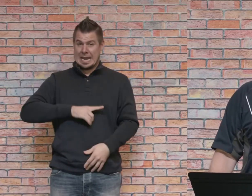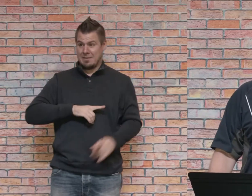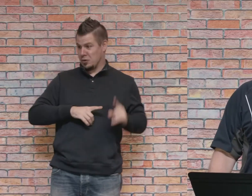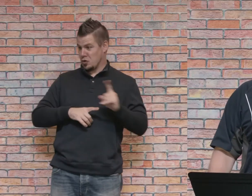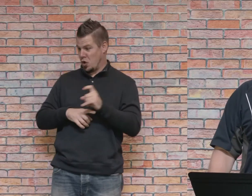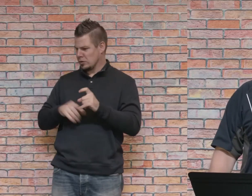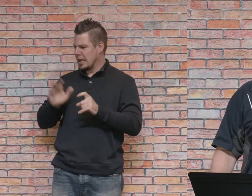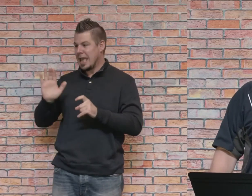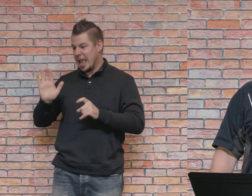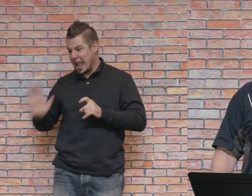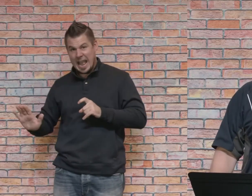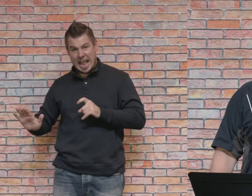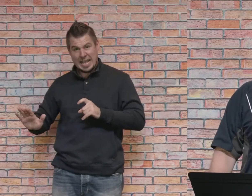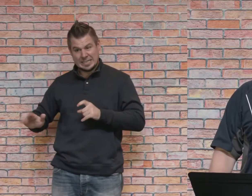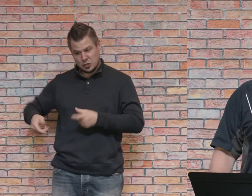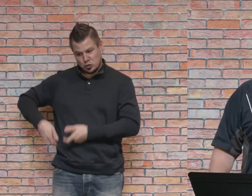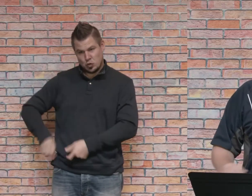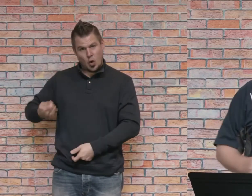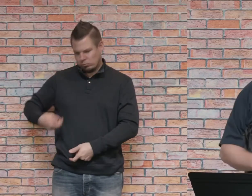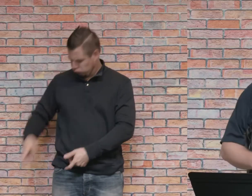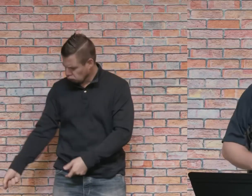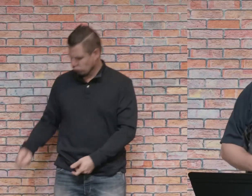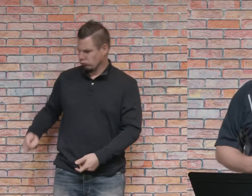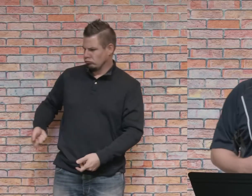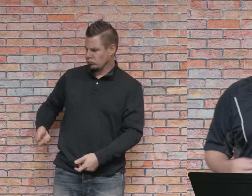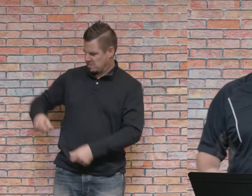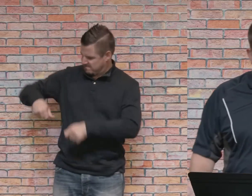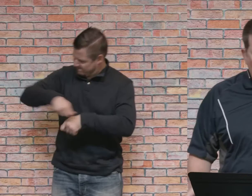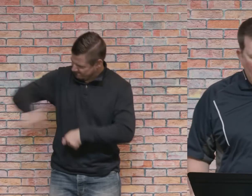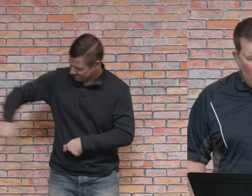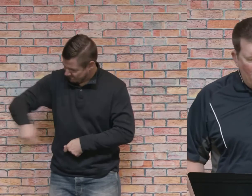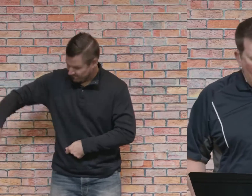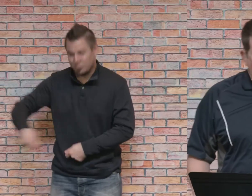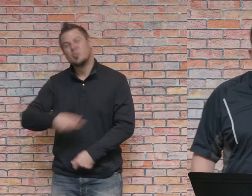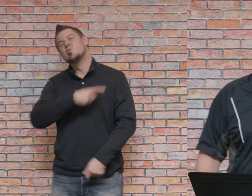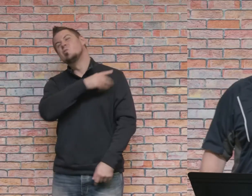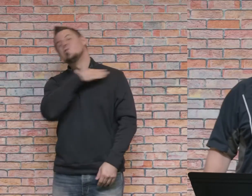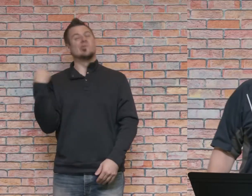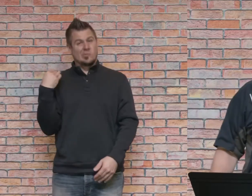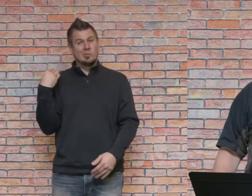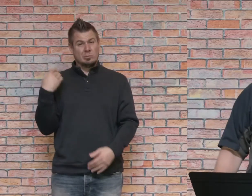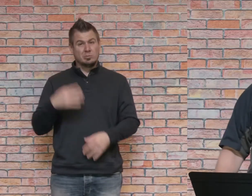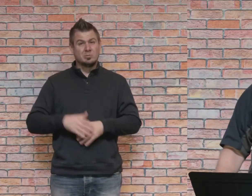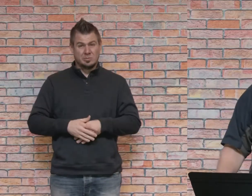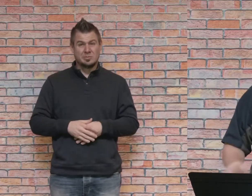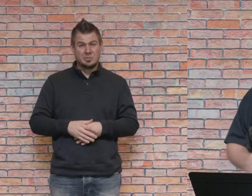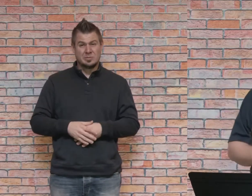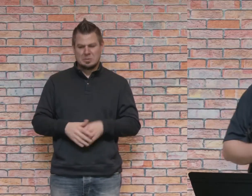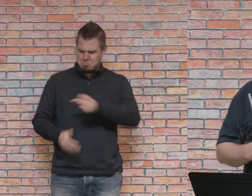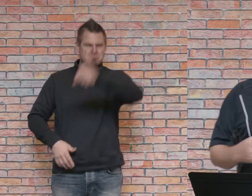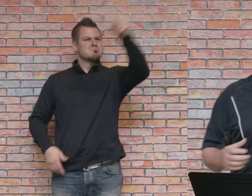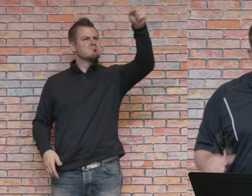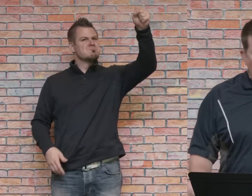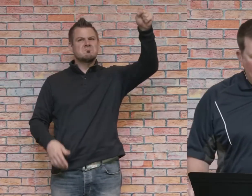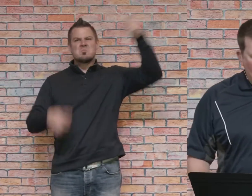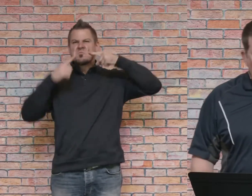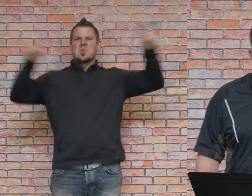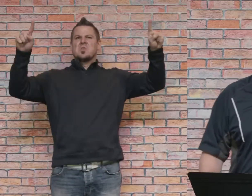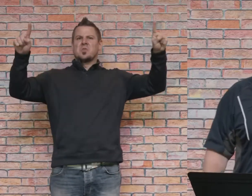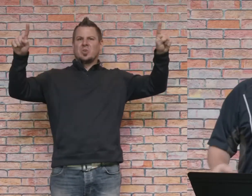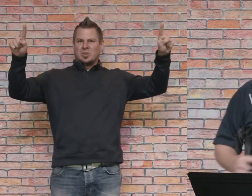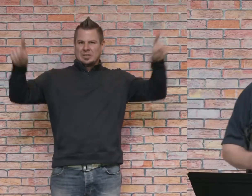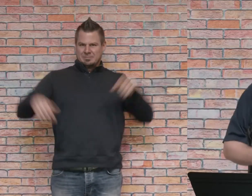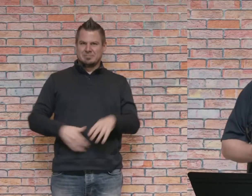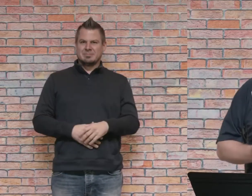Goliath's sword, beheads the giant. He declares victory over the enemy for his people. And here's what I love about this story